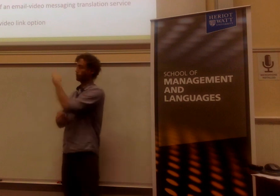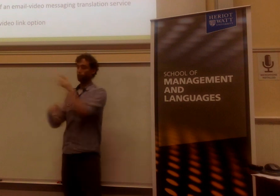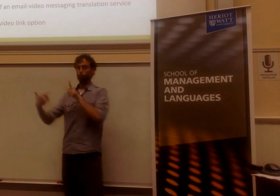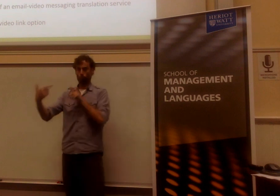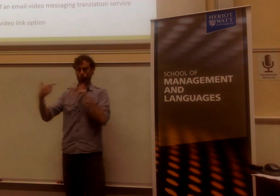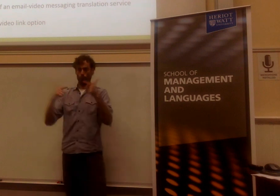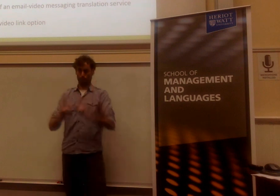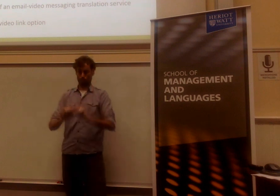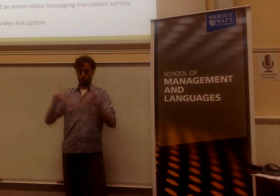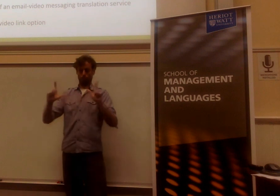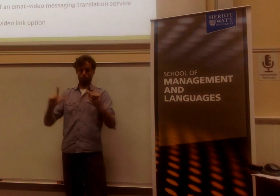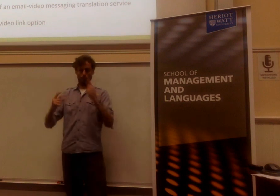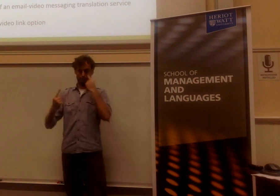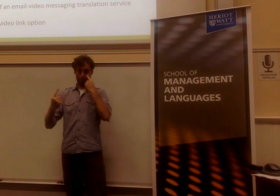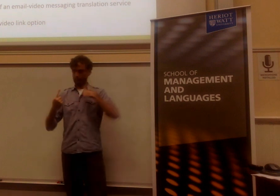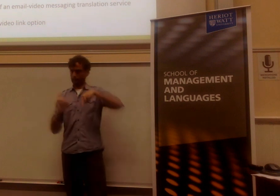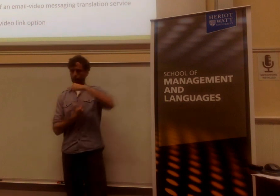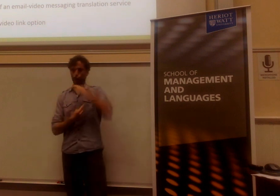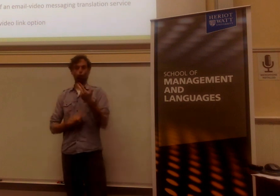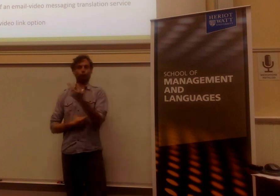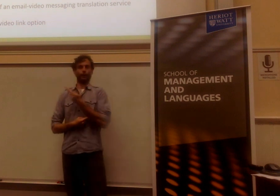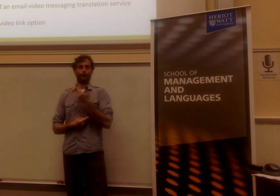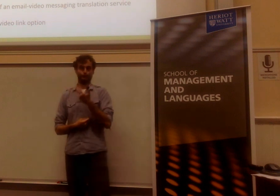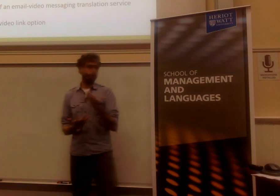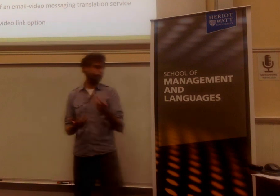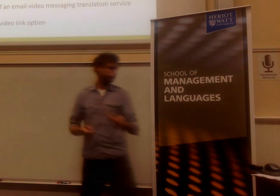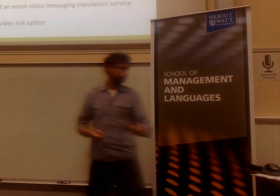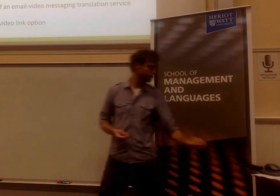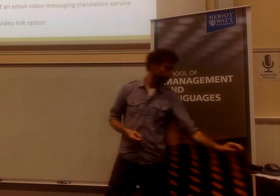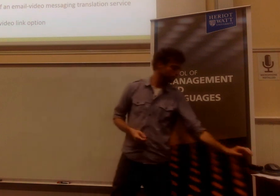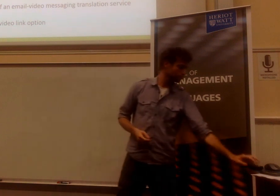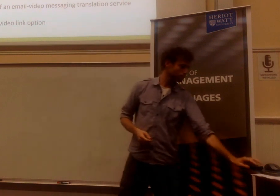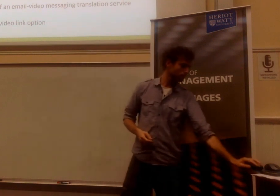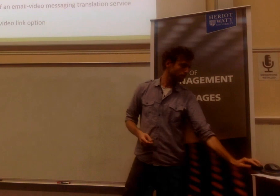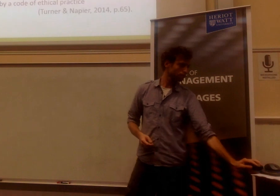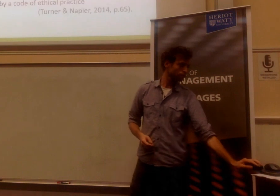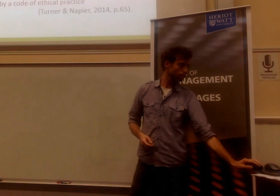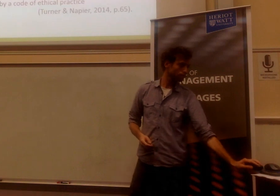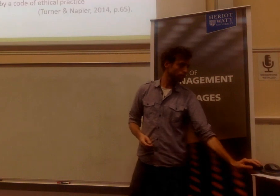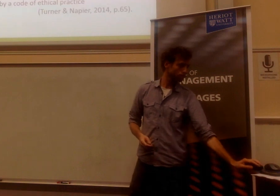And we also suggested that a three-way video link option could be offered, as I mentioned earlier.